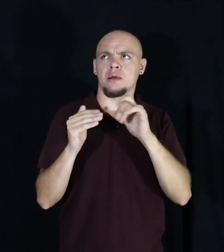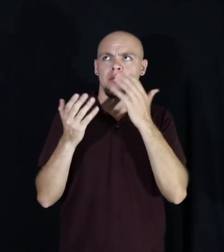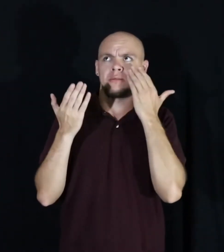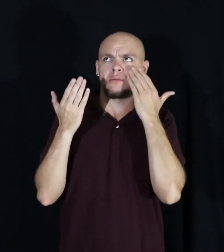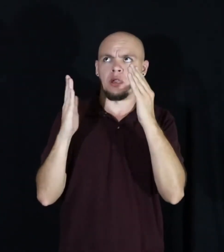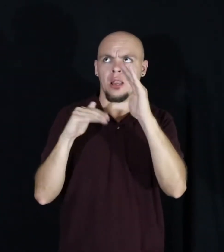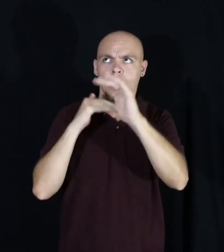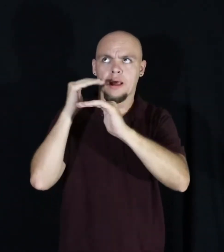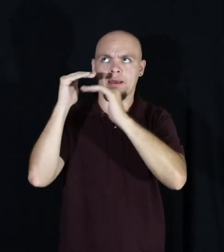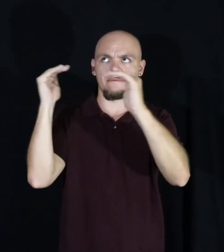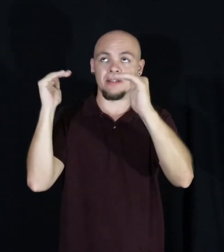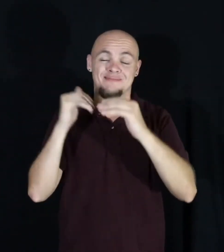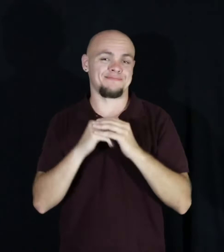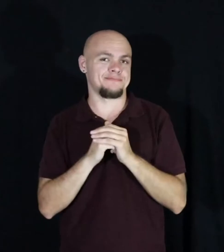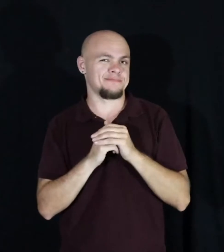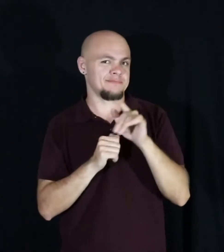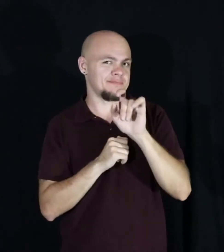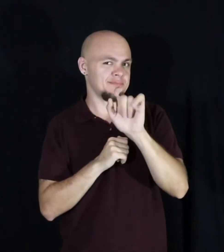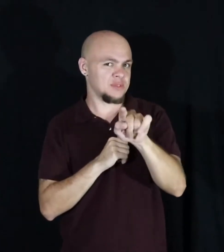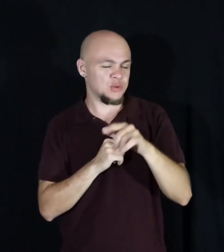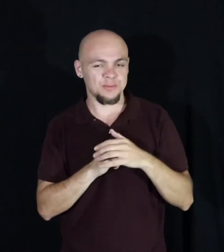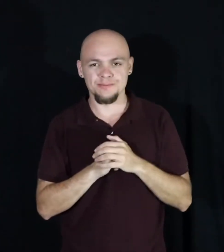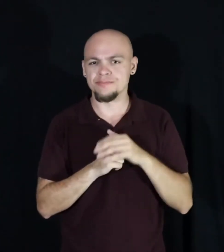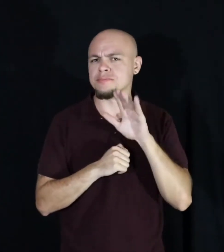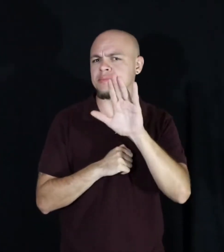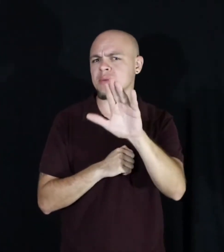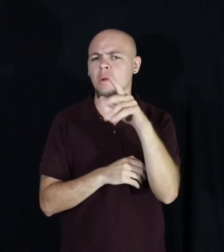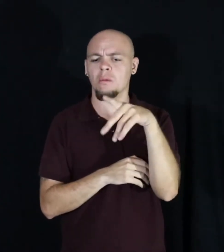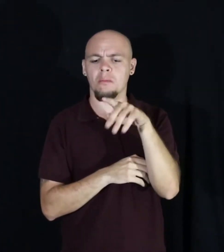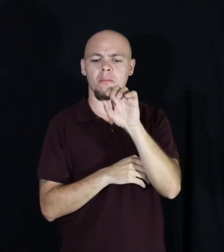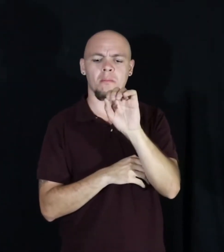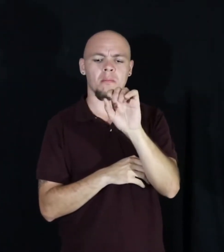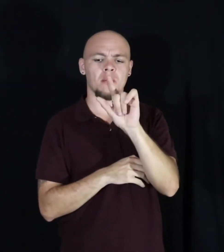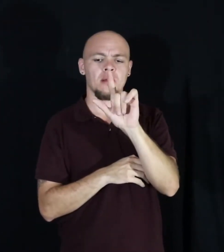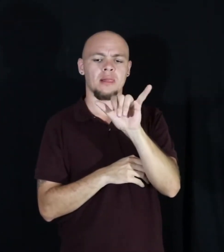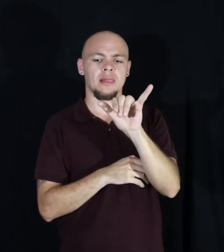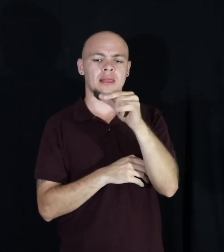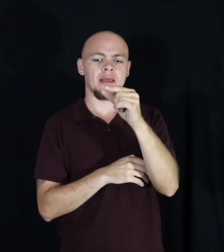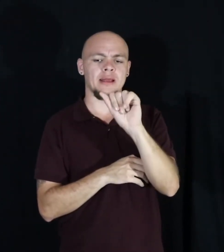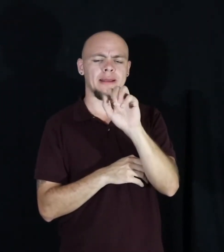So now I ask you, what is your polygamy?